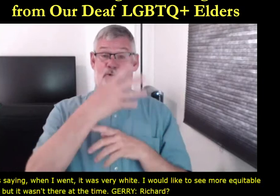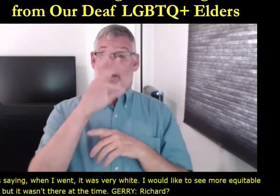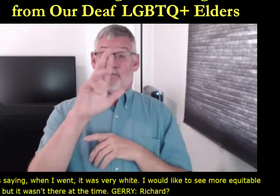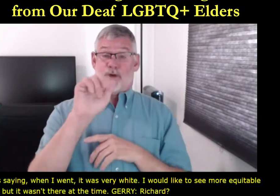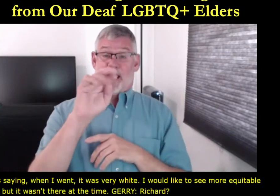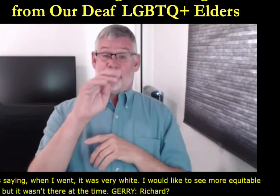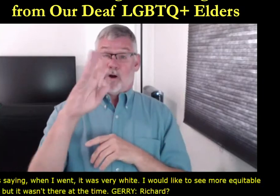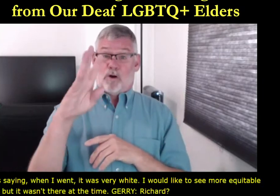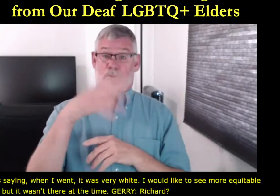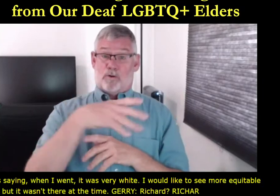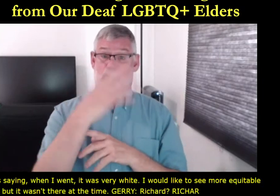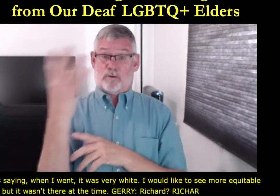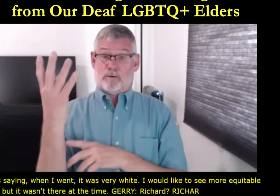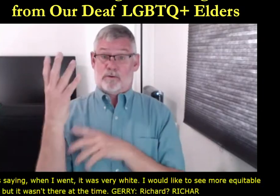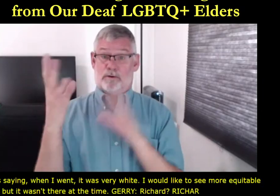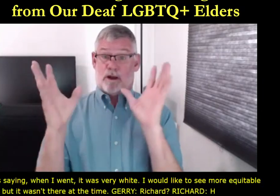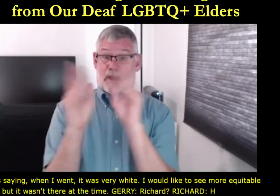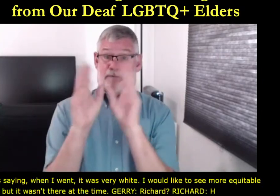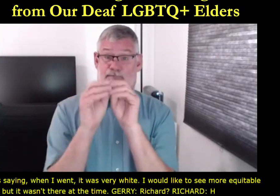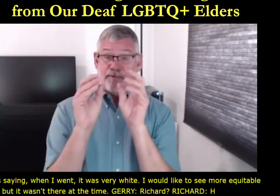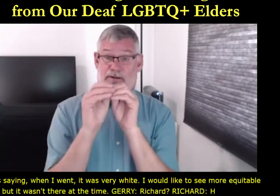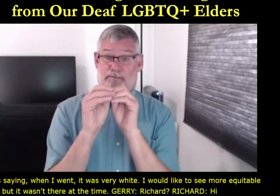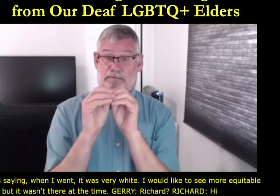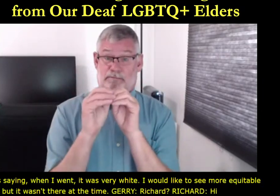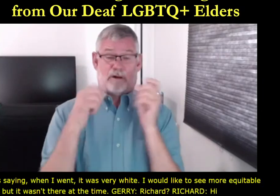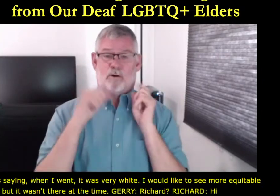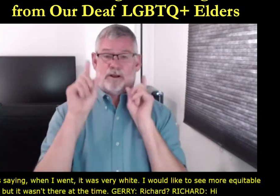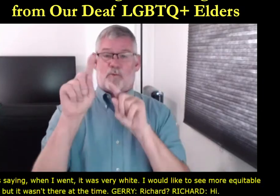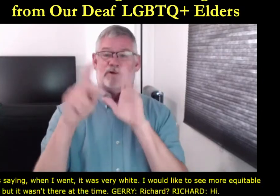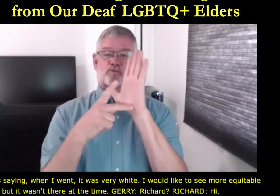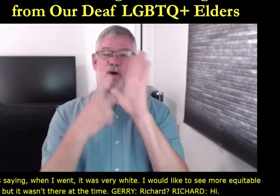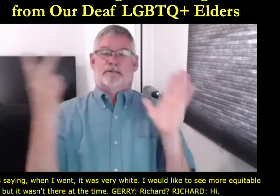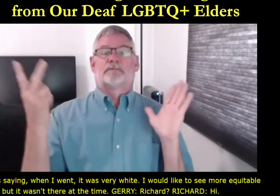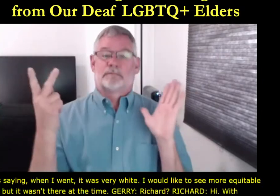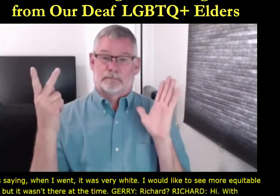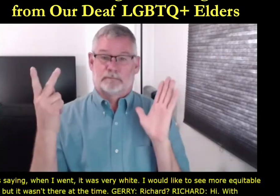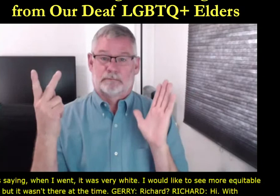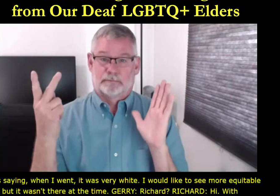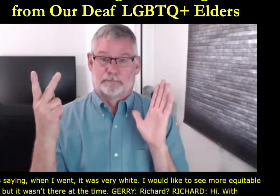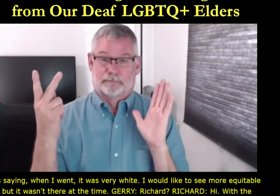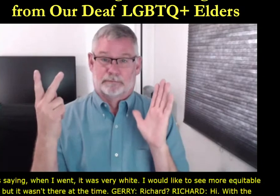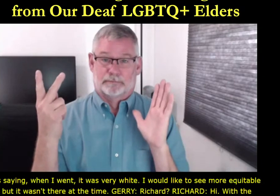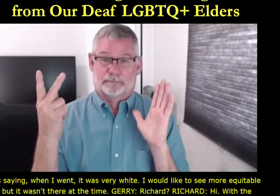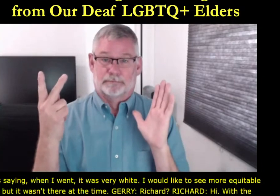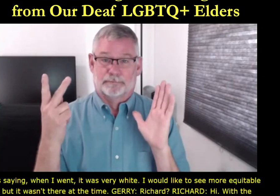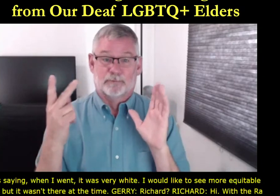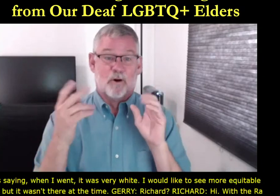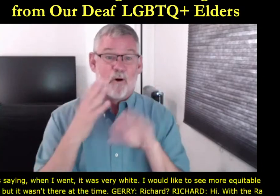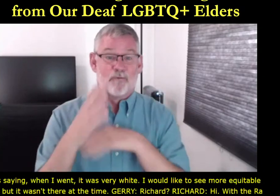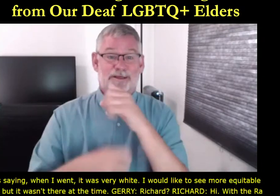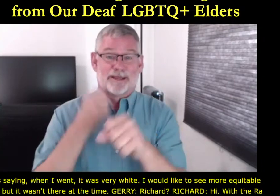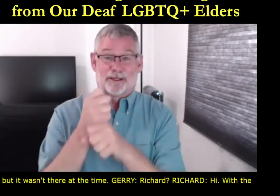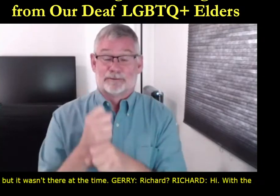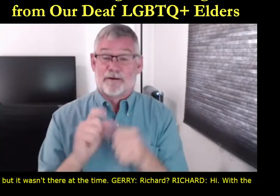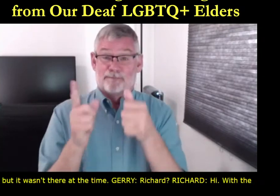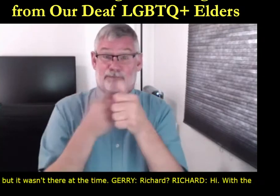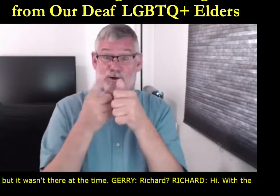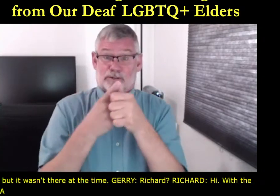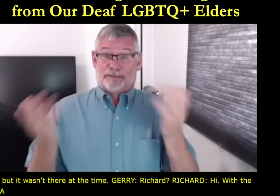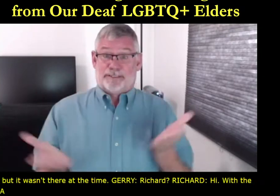hi uh with the rainbow alliance i went to their conference i went twice only over